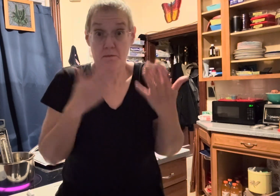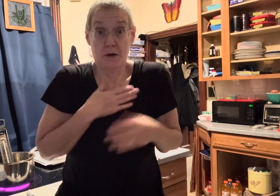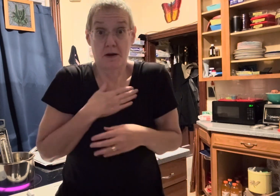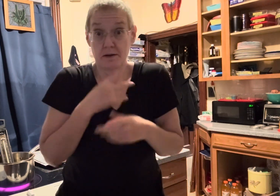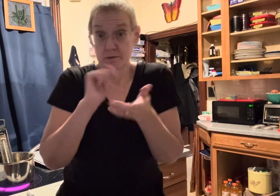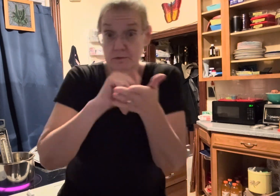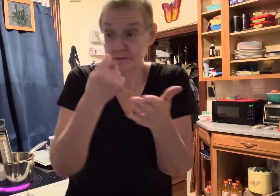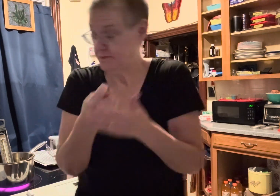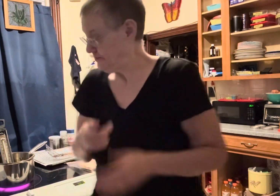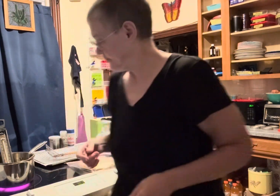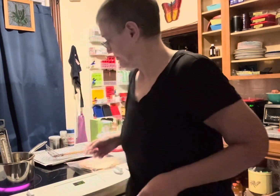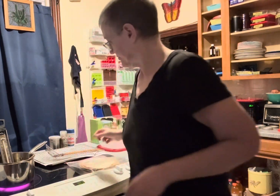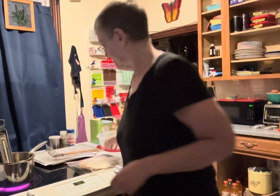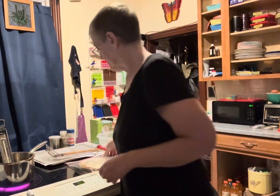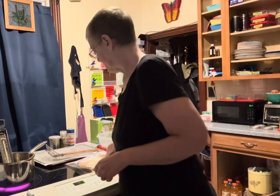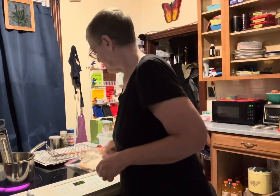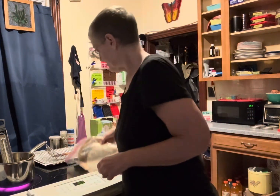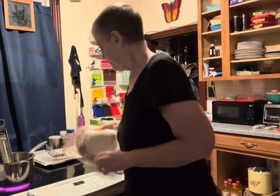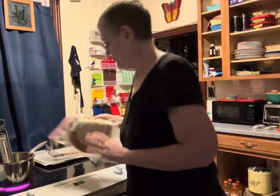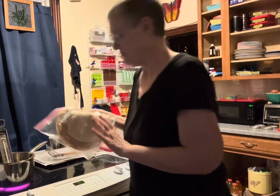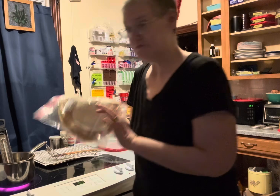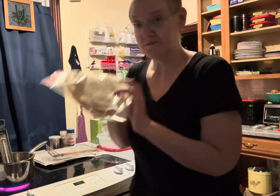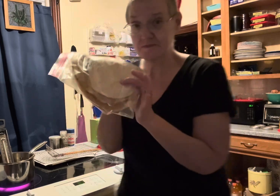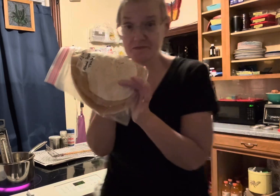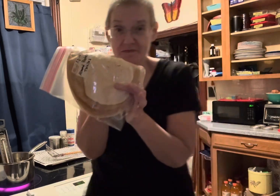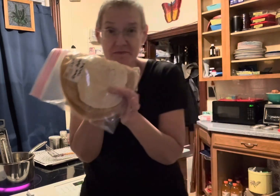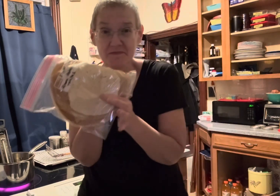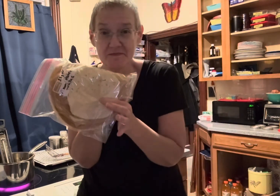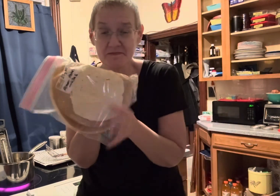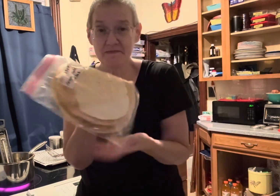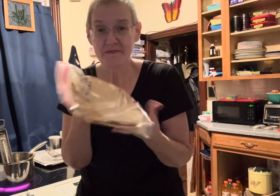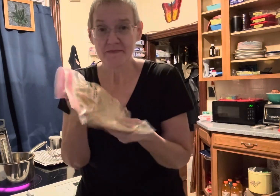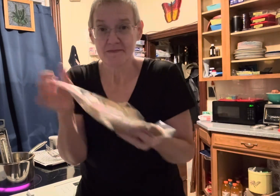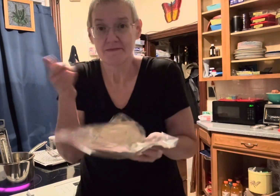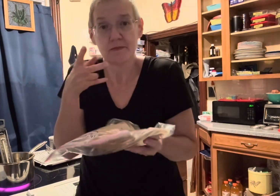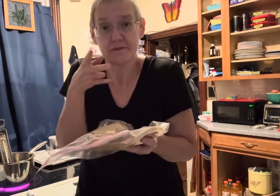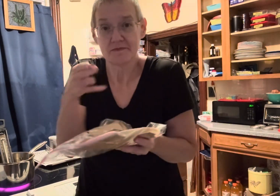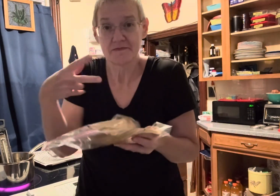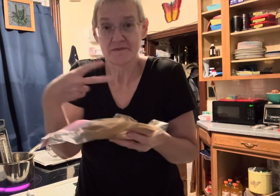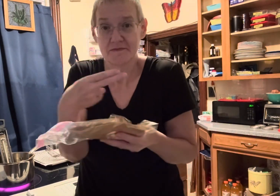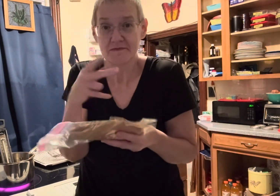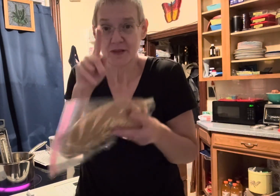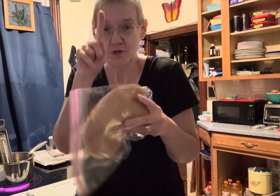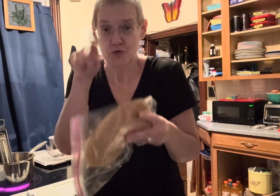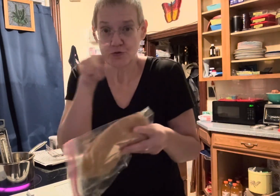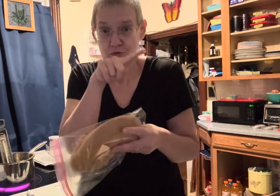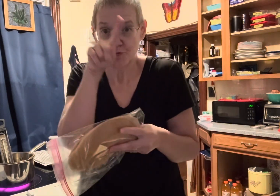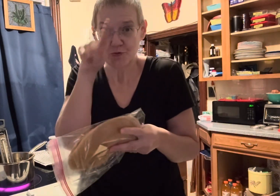them. So here are my tortillas, and we're going to cut them up into